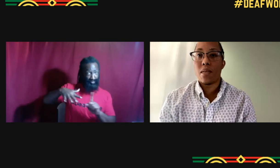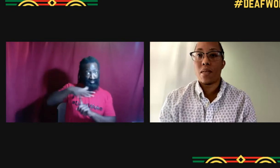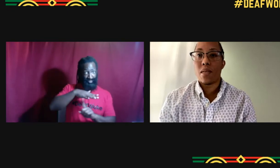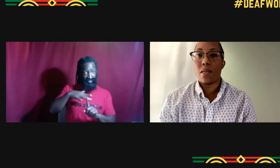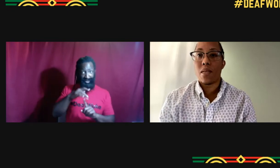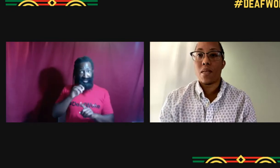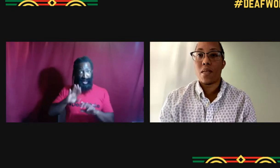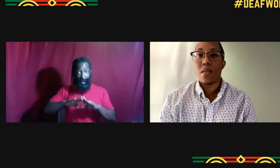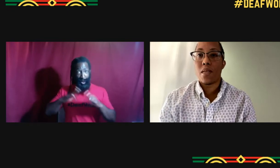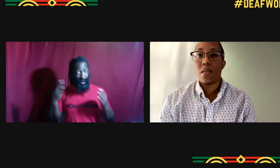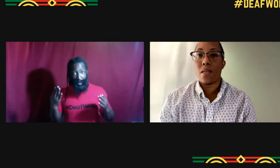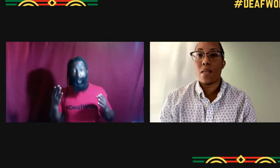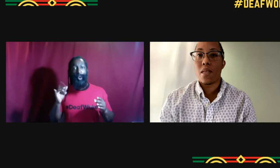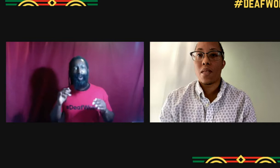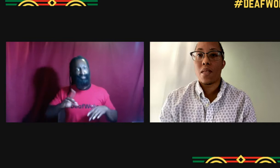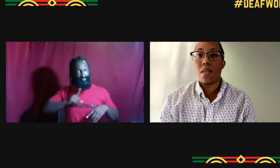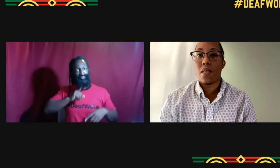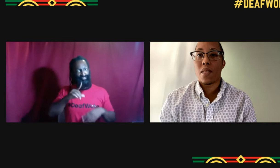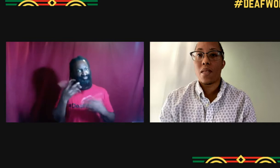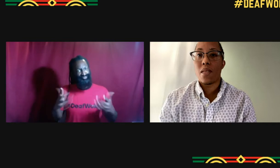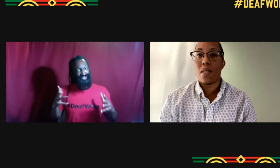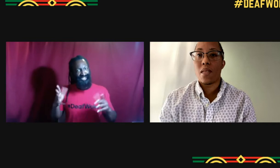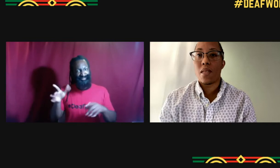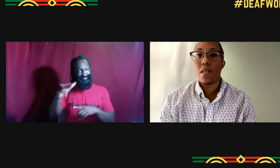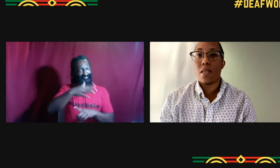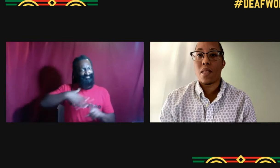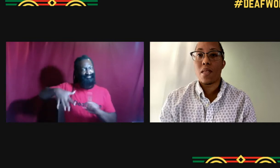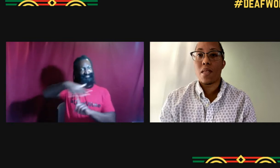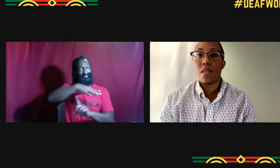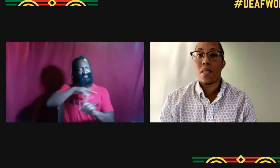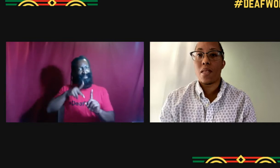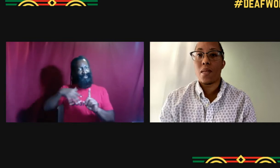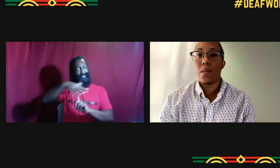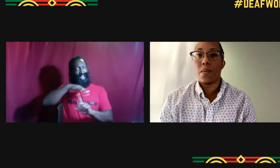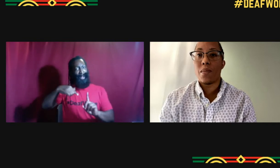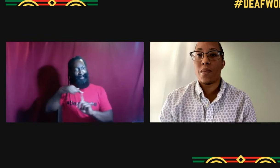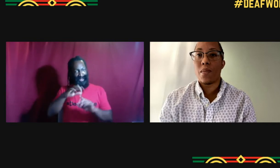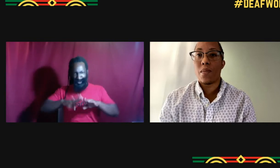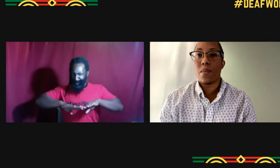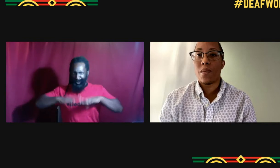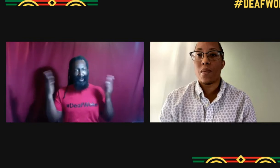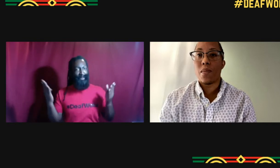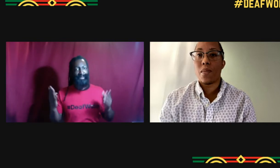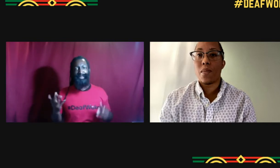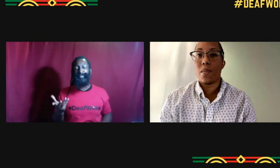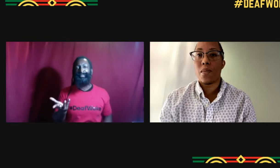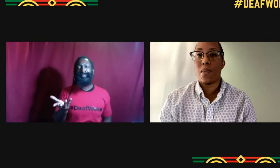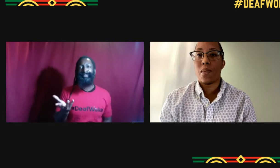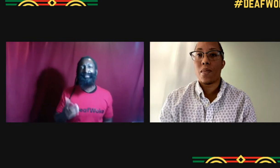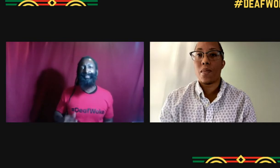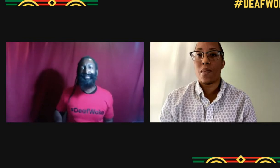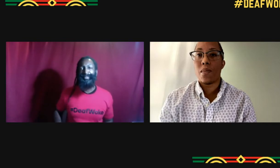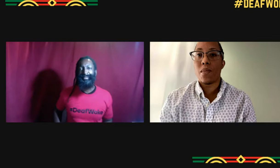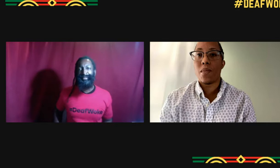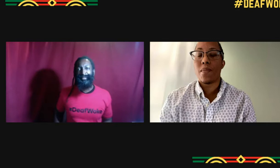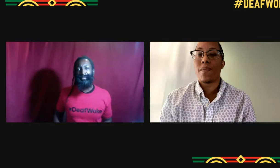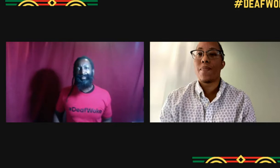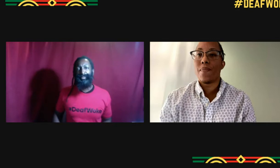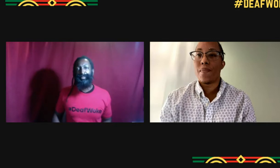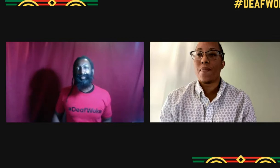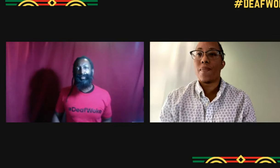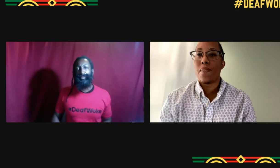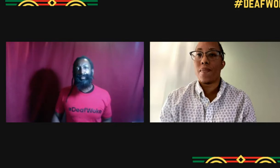know, being the, you know, did you feel the deaf community was open, or did you feel like they're, you know, they were just